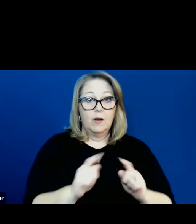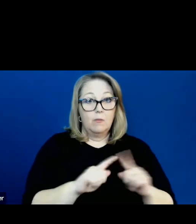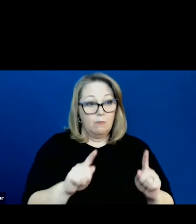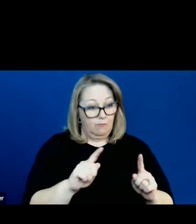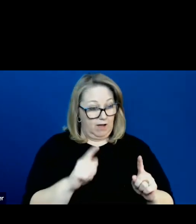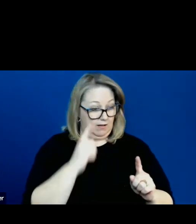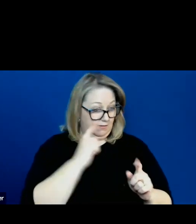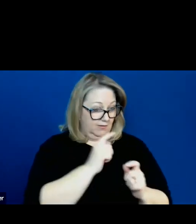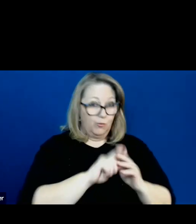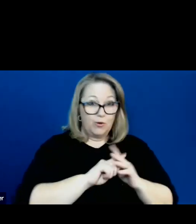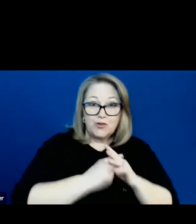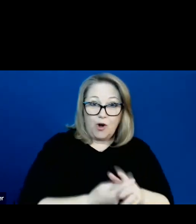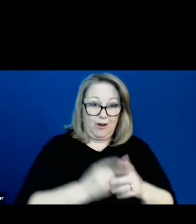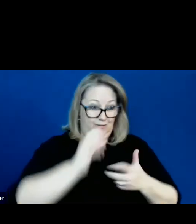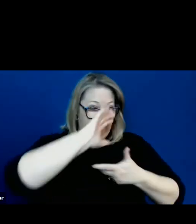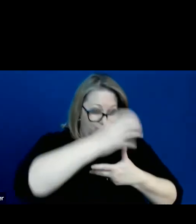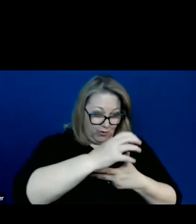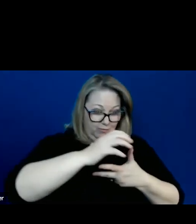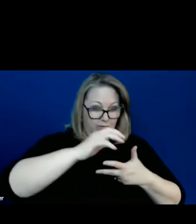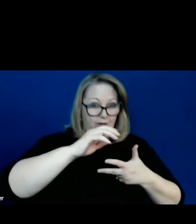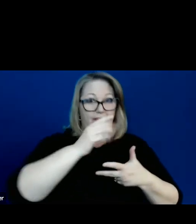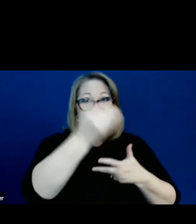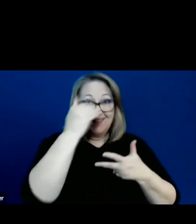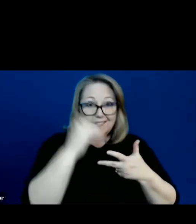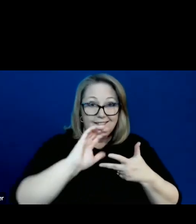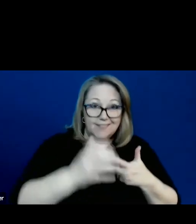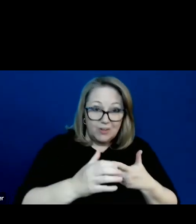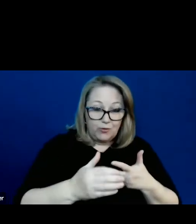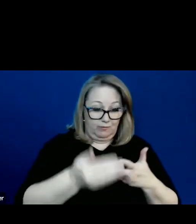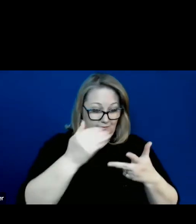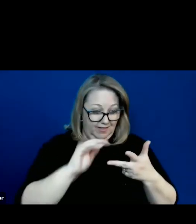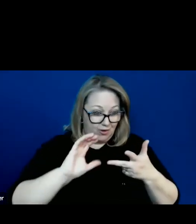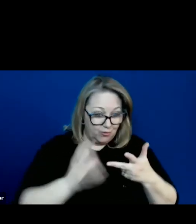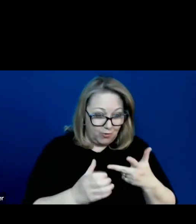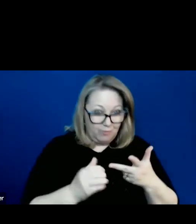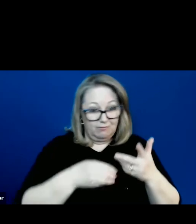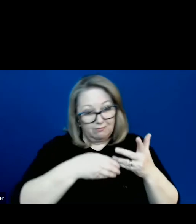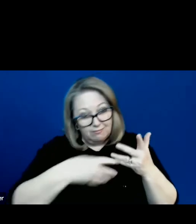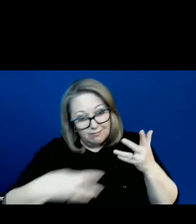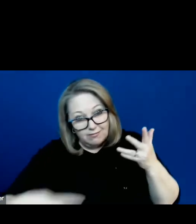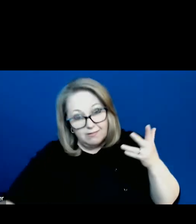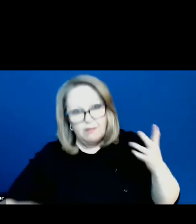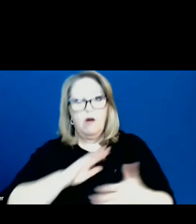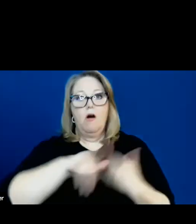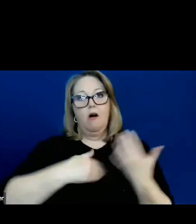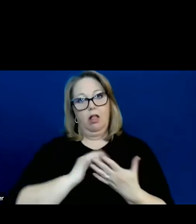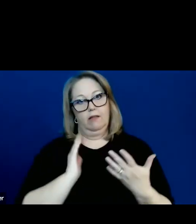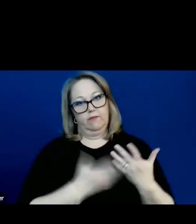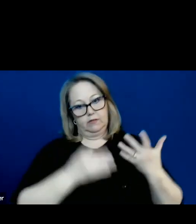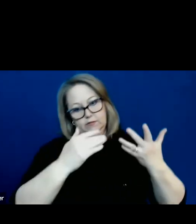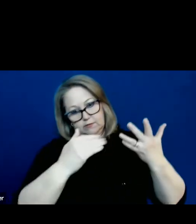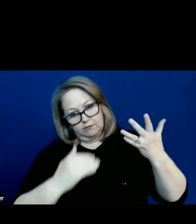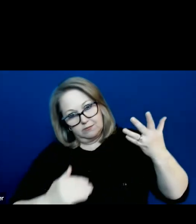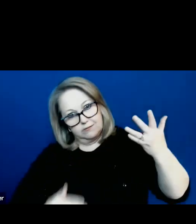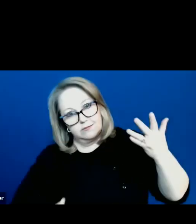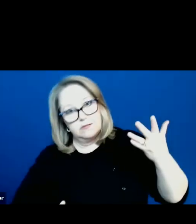full-scale vaccination of all residents. Until then, we must double down on staying safe to make it through.